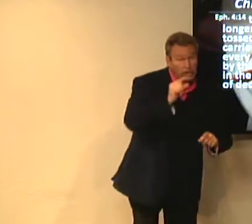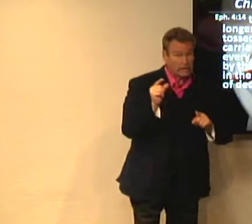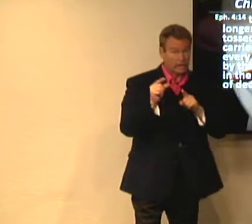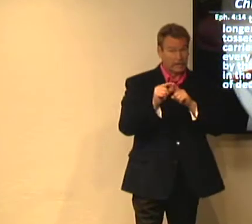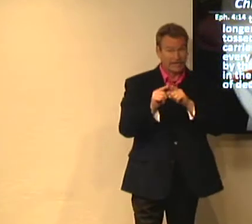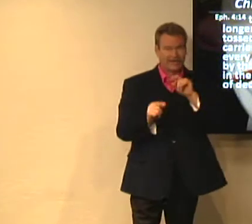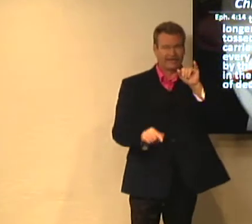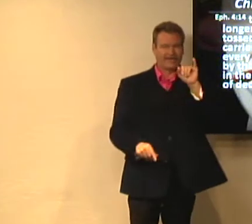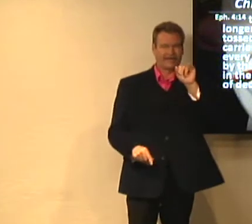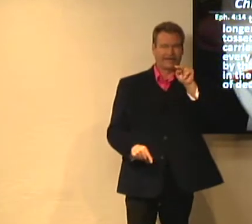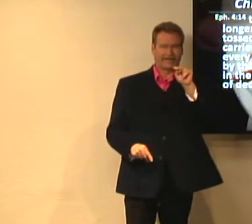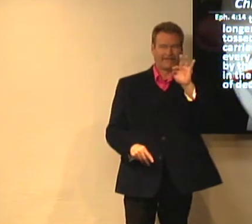And this Greek word,